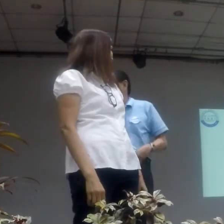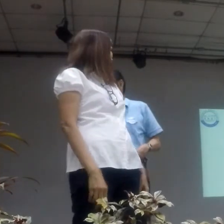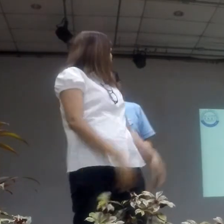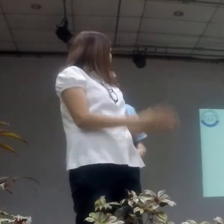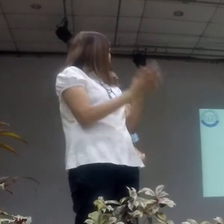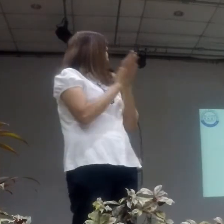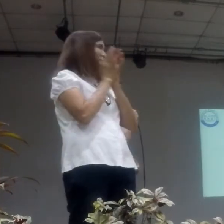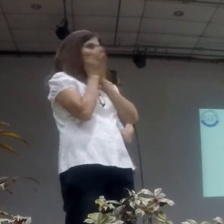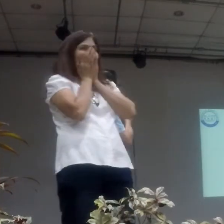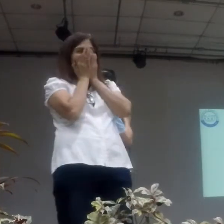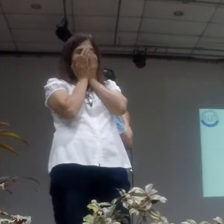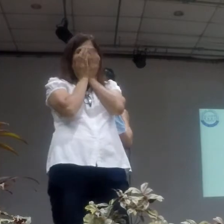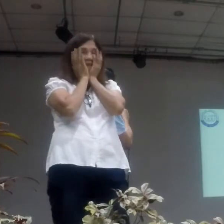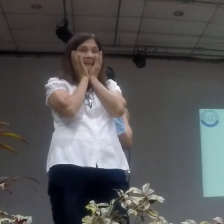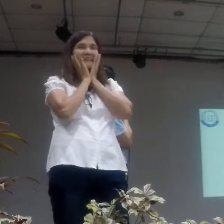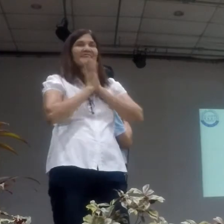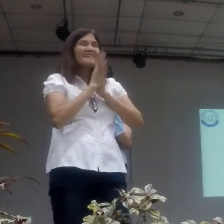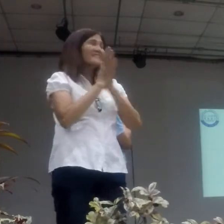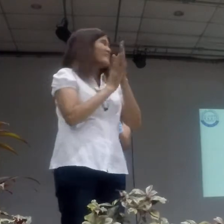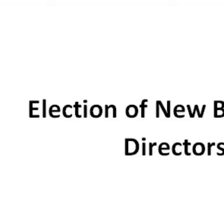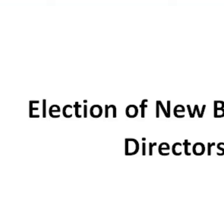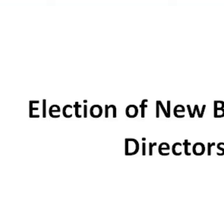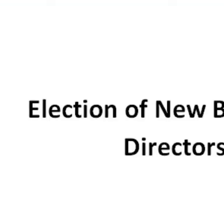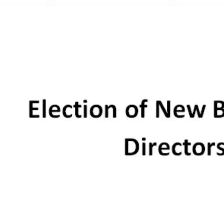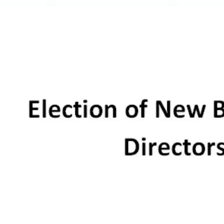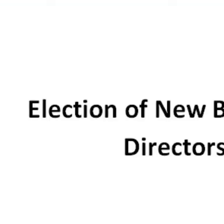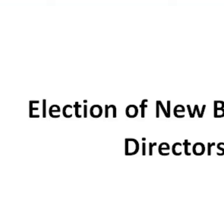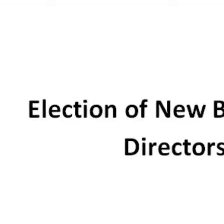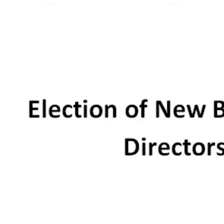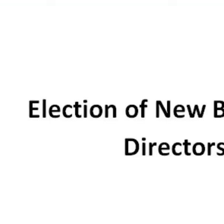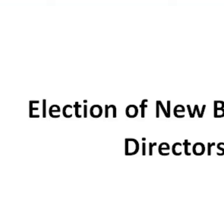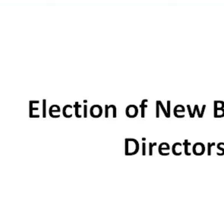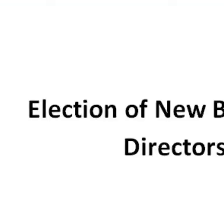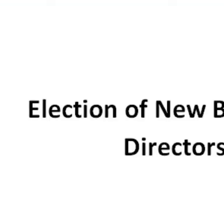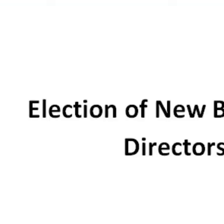Anthony, next. Okay, you can.